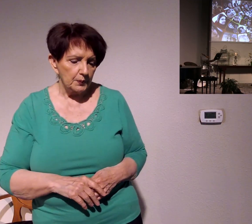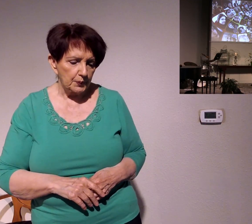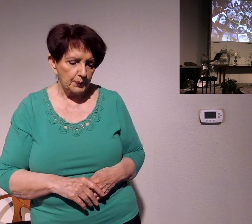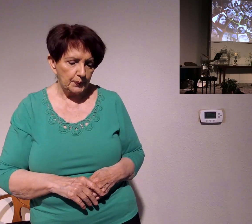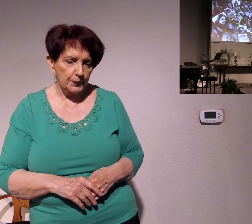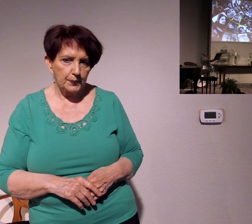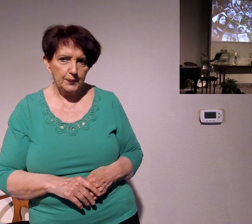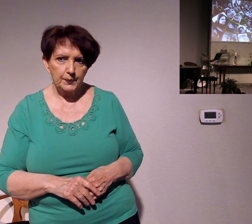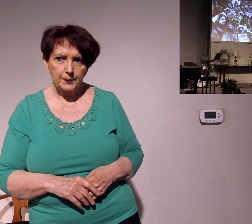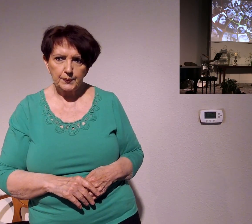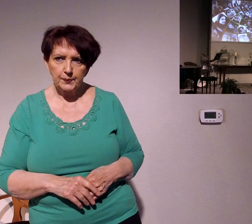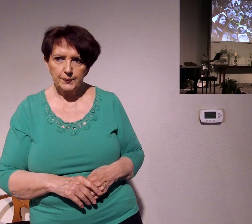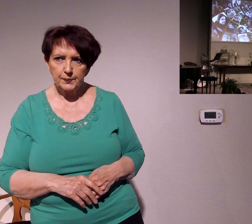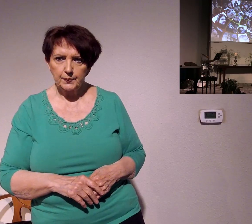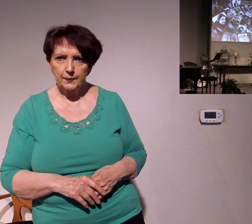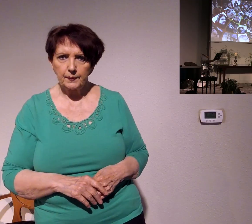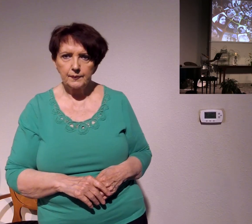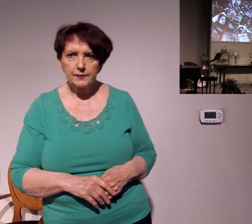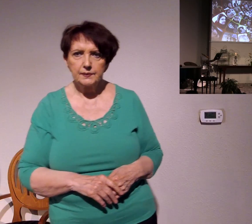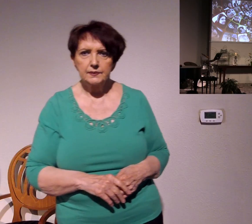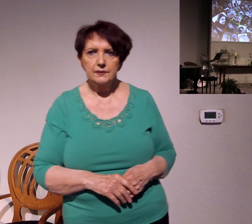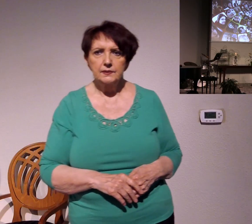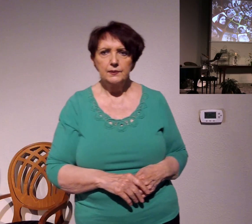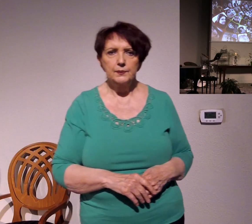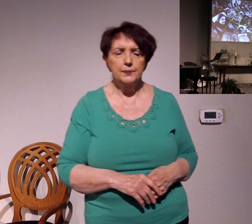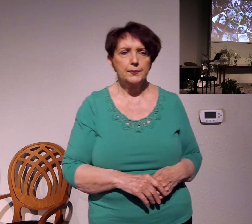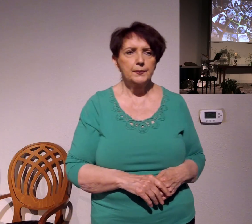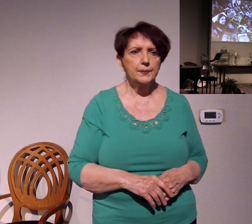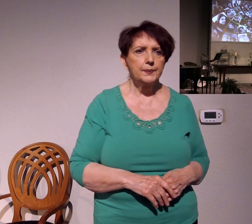As best you can, look around.